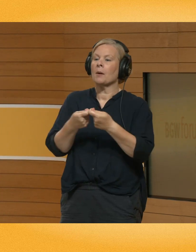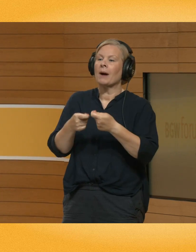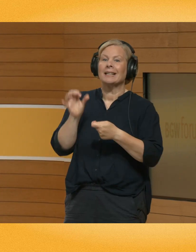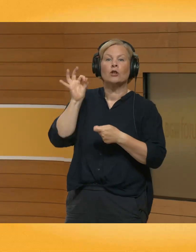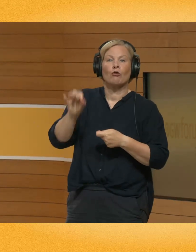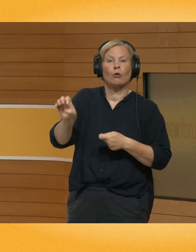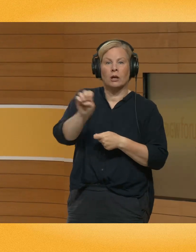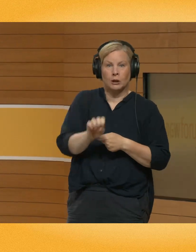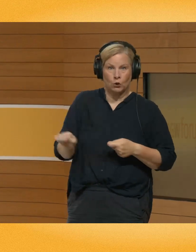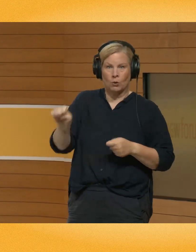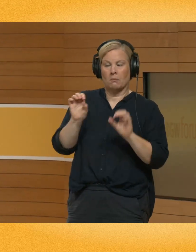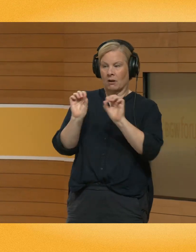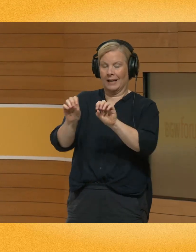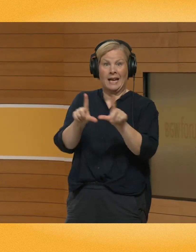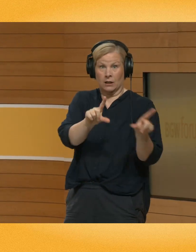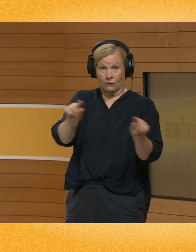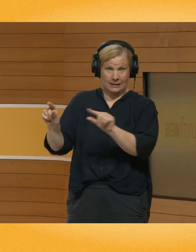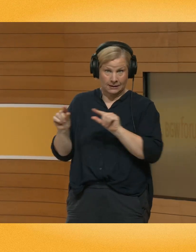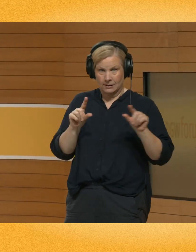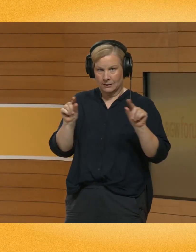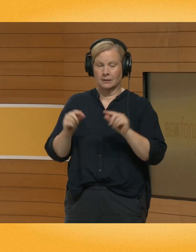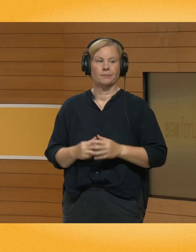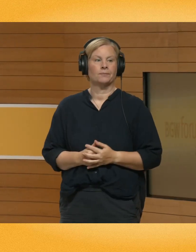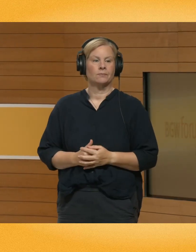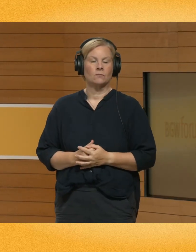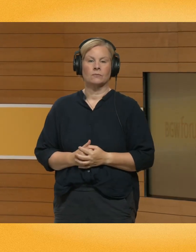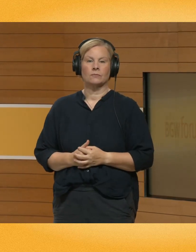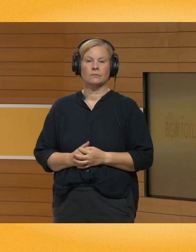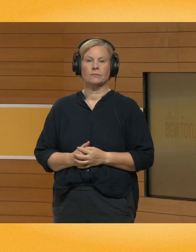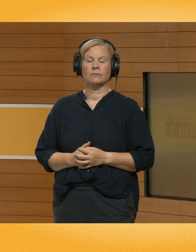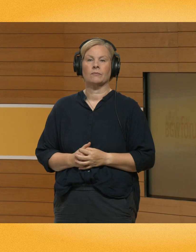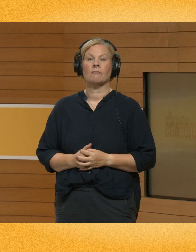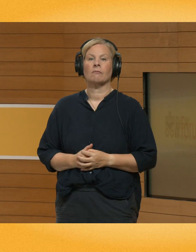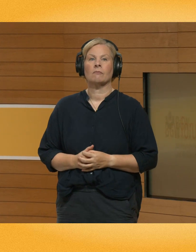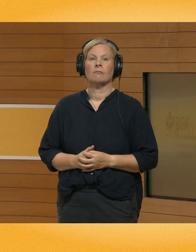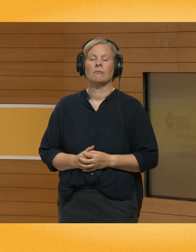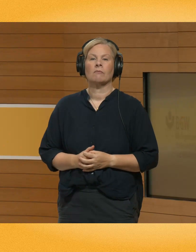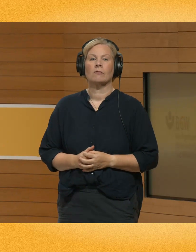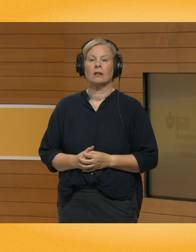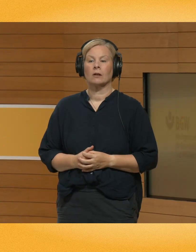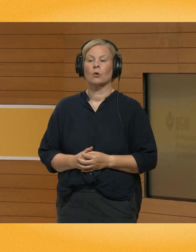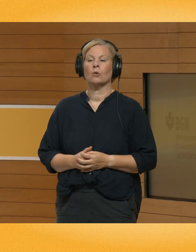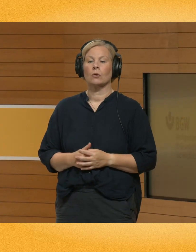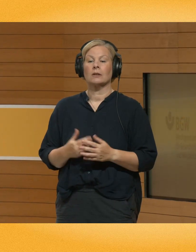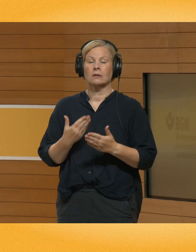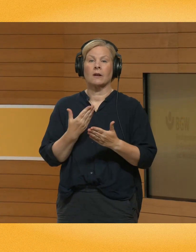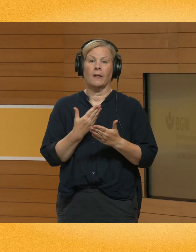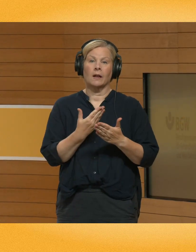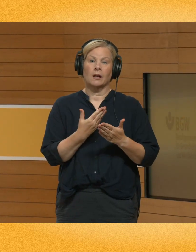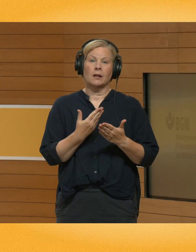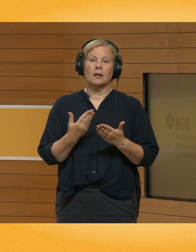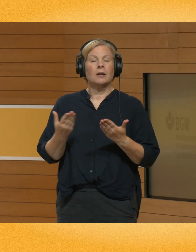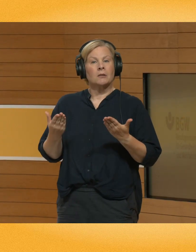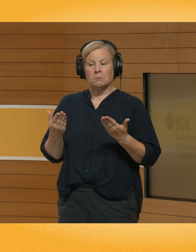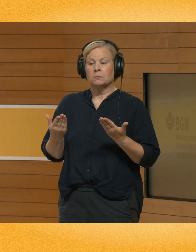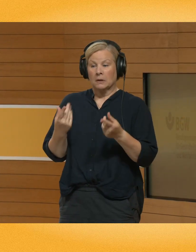and really put a lot of emphasis on the survey, and that we needed to know what was wrong before we could fix